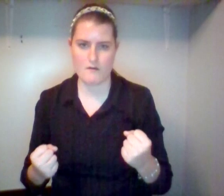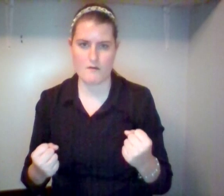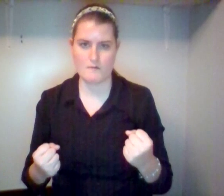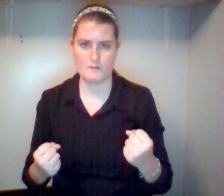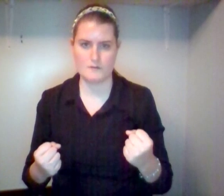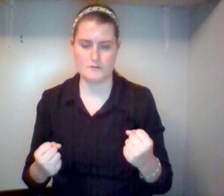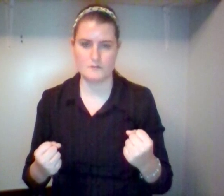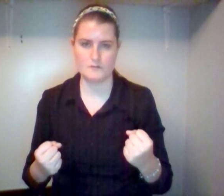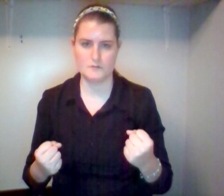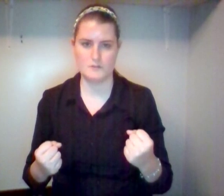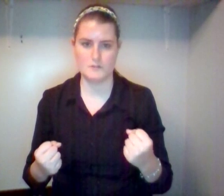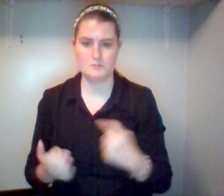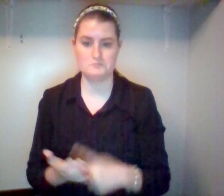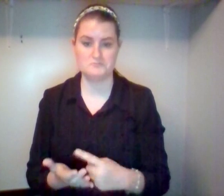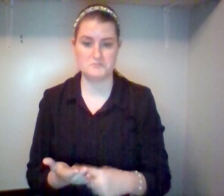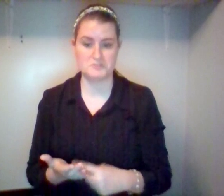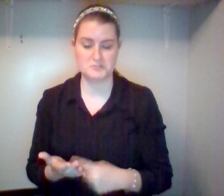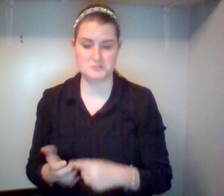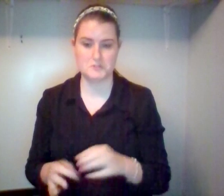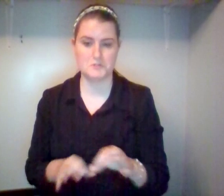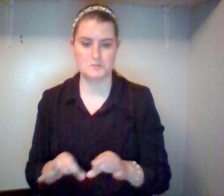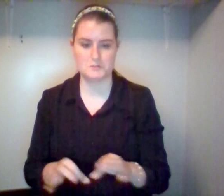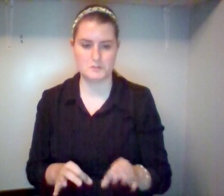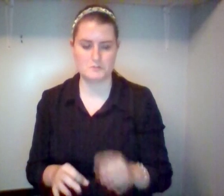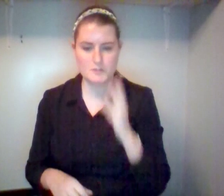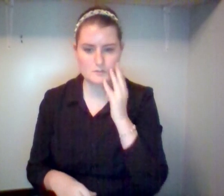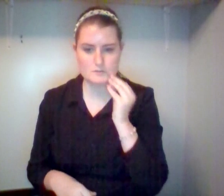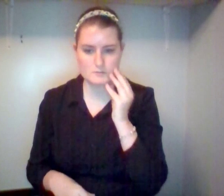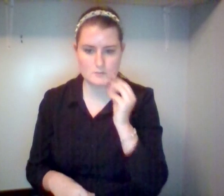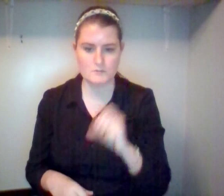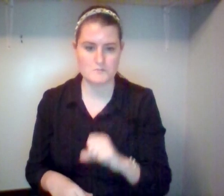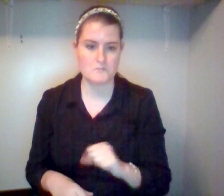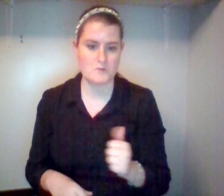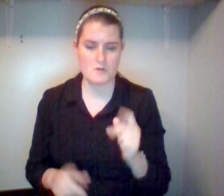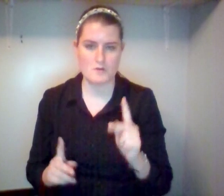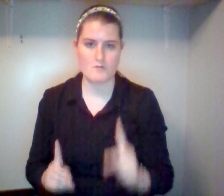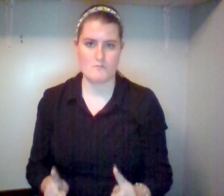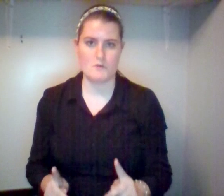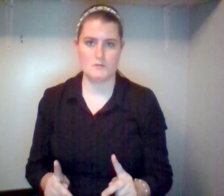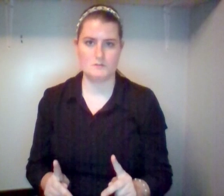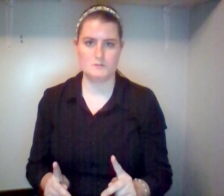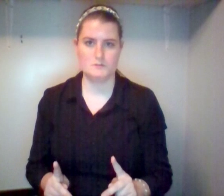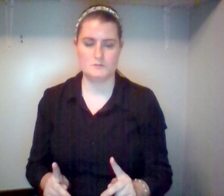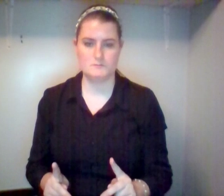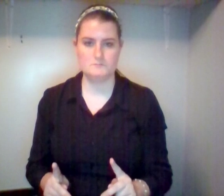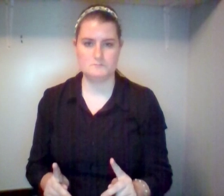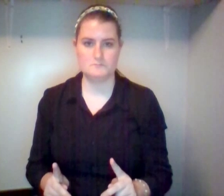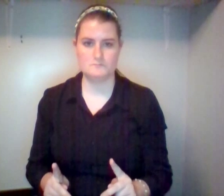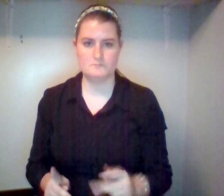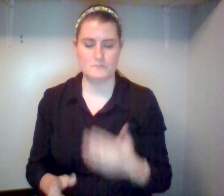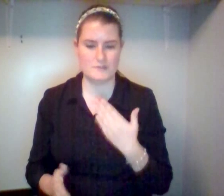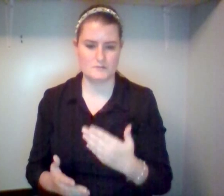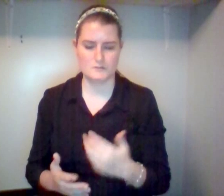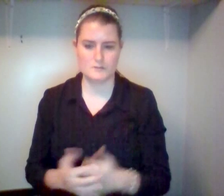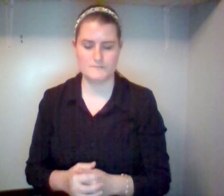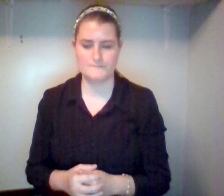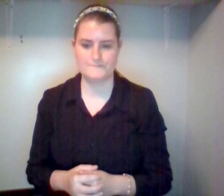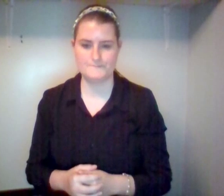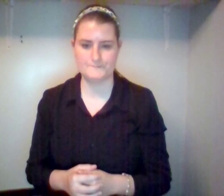had, and you can commend the intellectual warrant for it that you've checked out. You know, this is